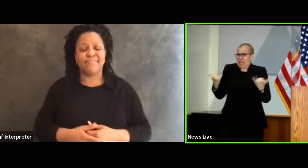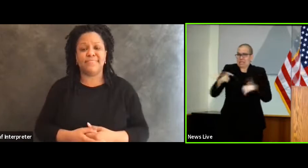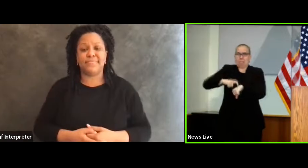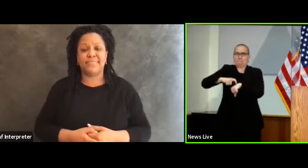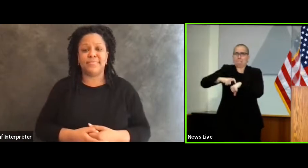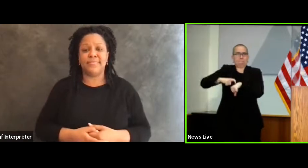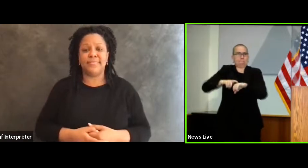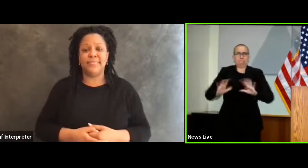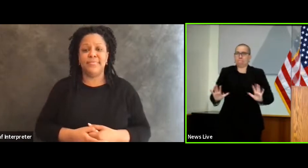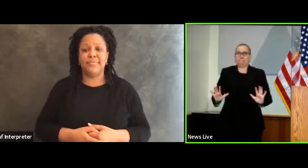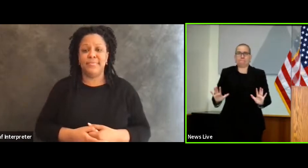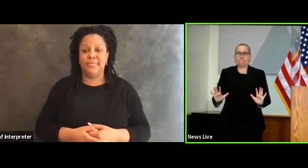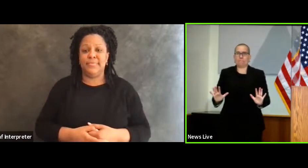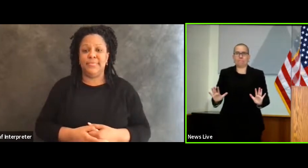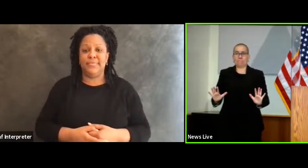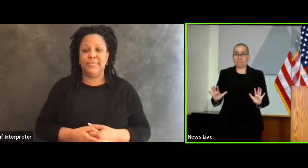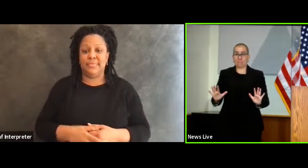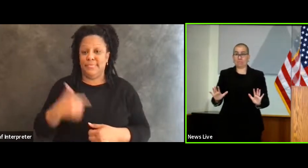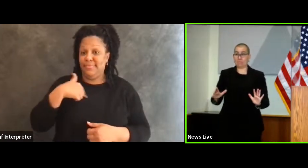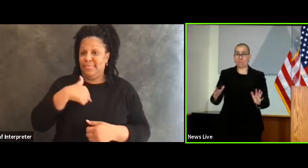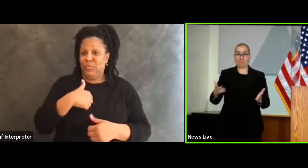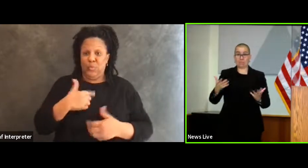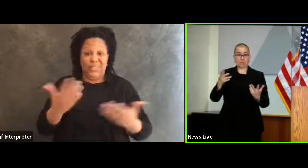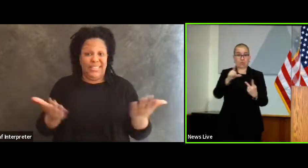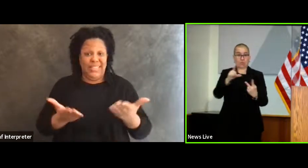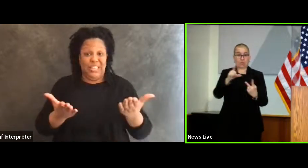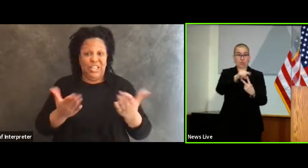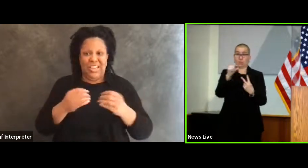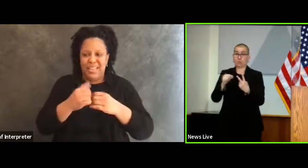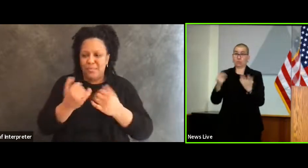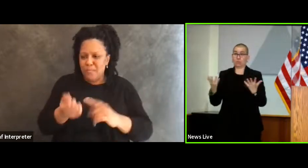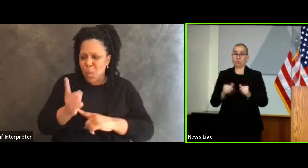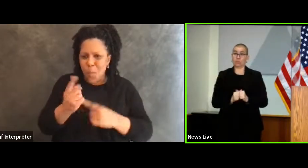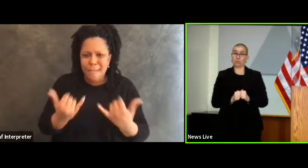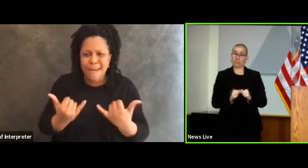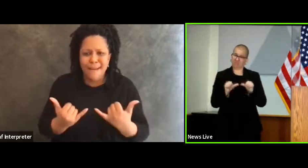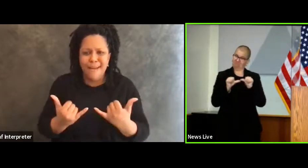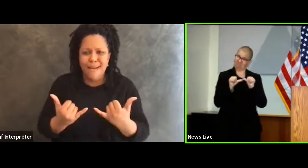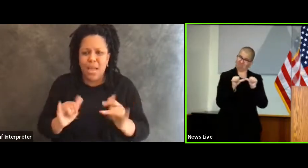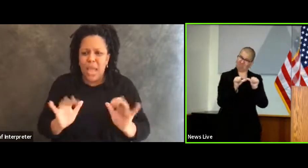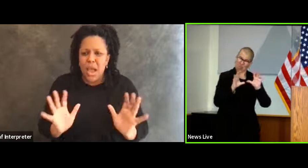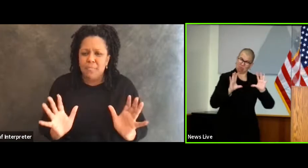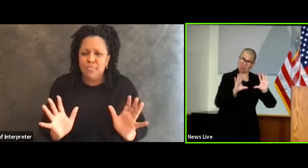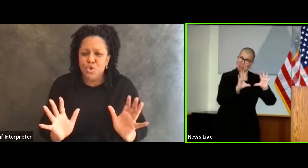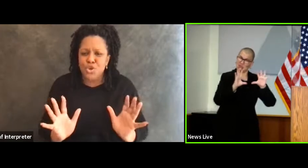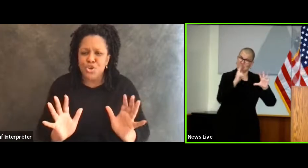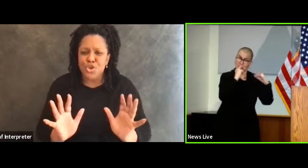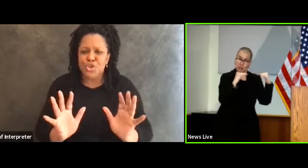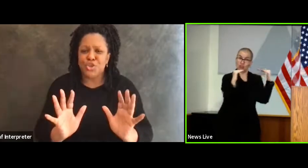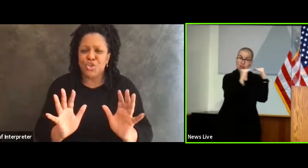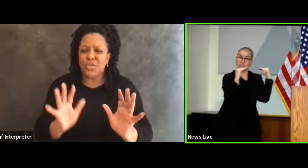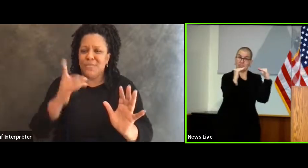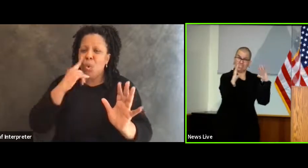where we can continue to push for justice and build on the foundation of the verdict,